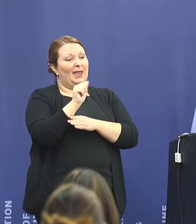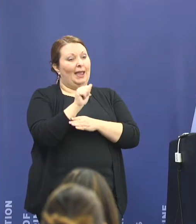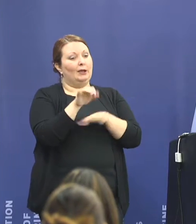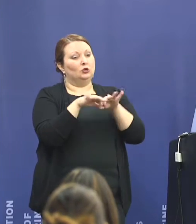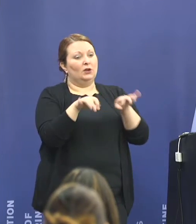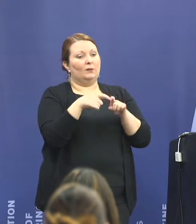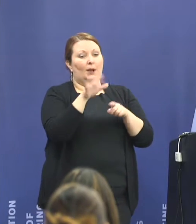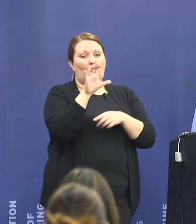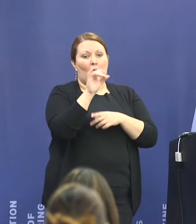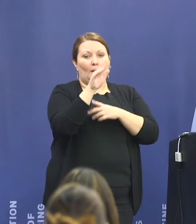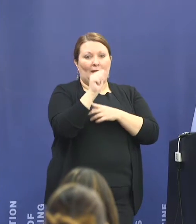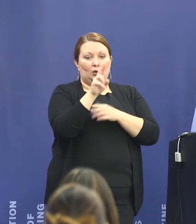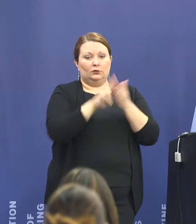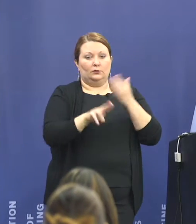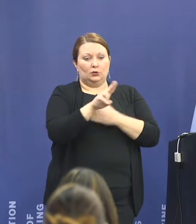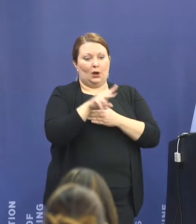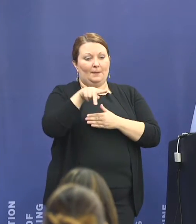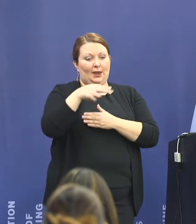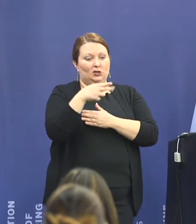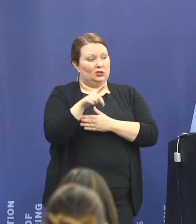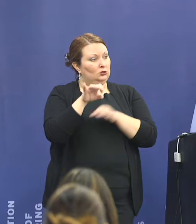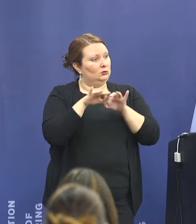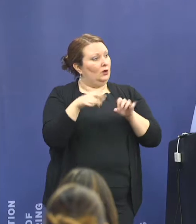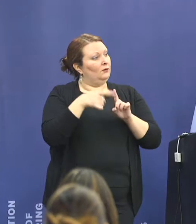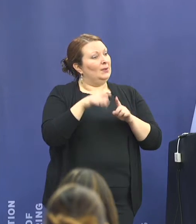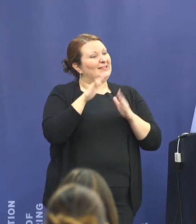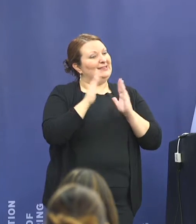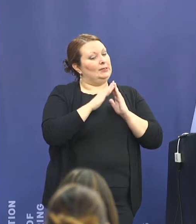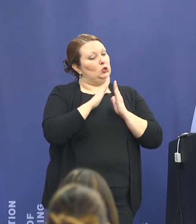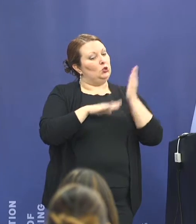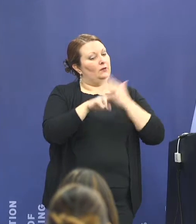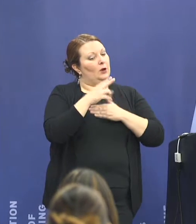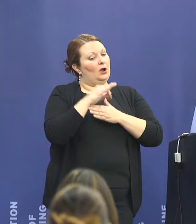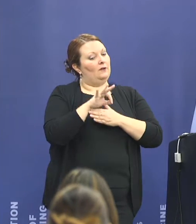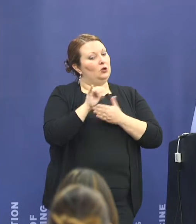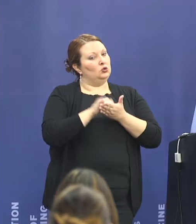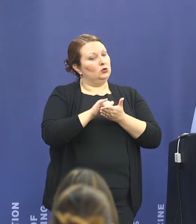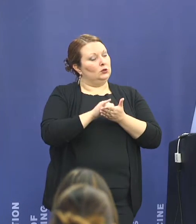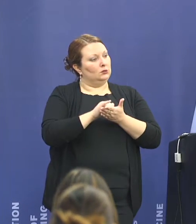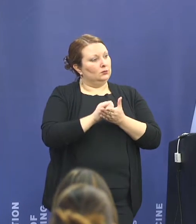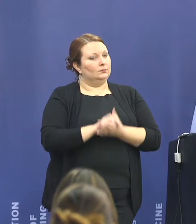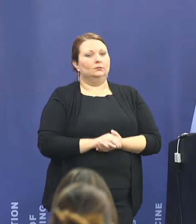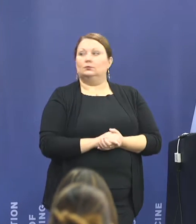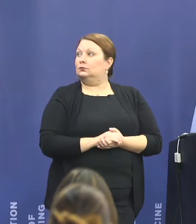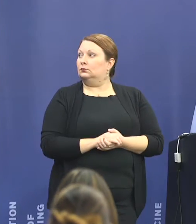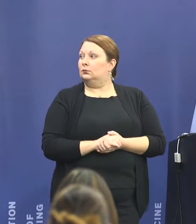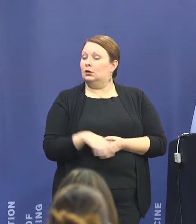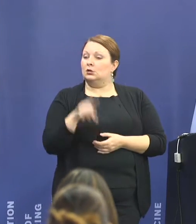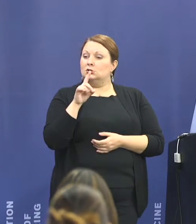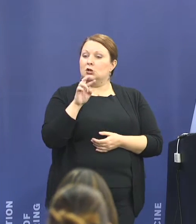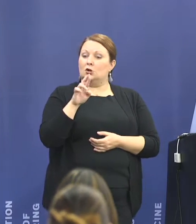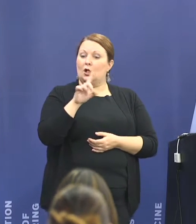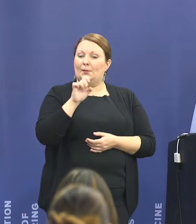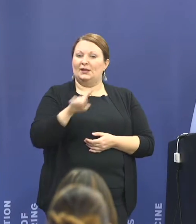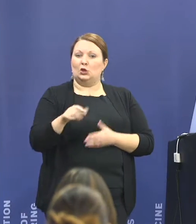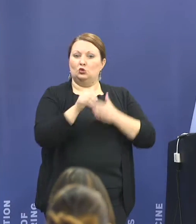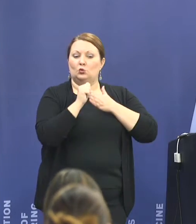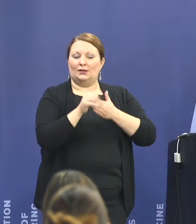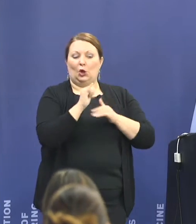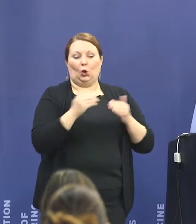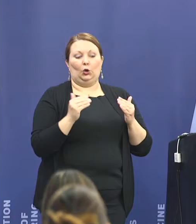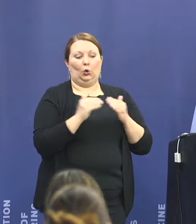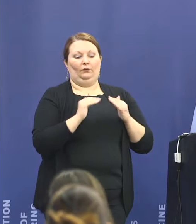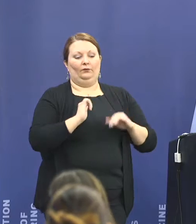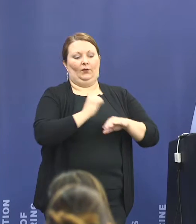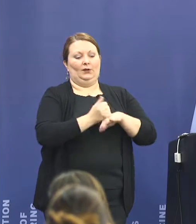from Columbia University and her PhD from the City University of New York. Dr. Lopez directs and co-founded